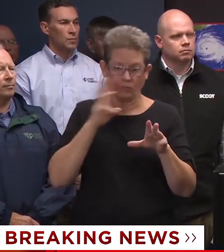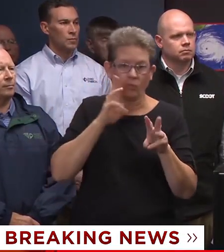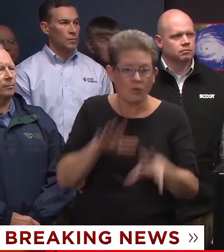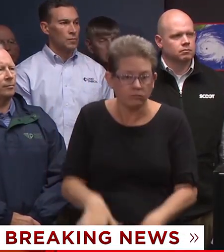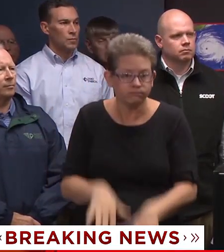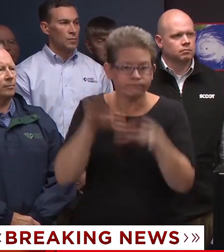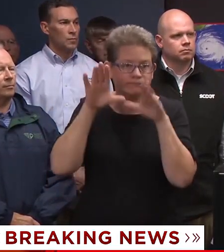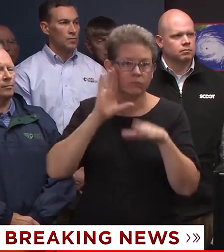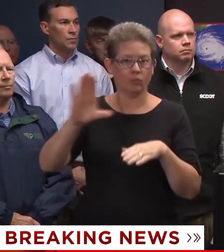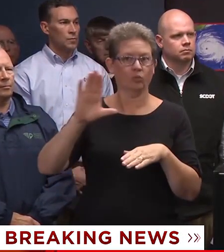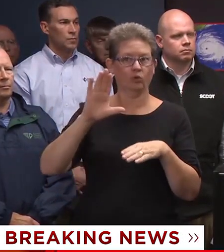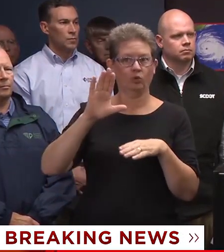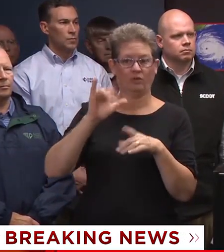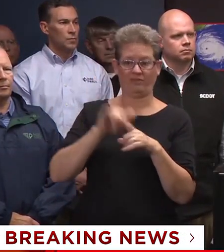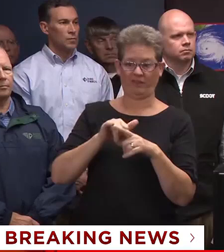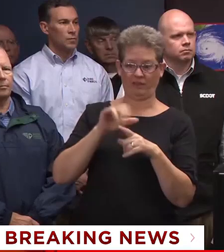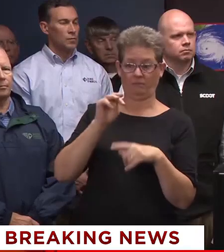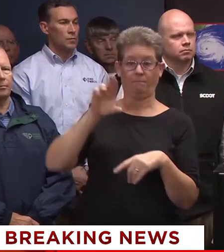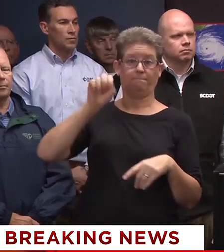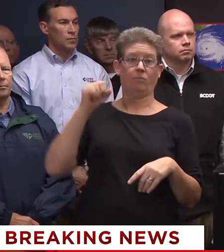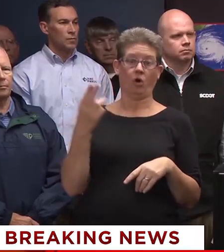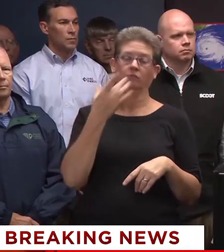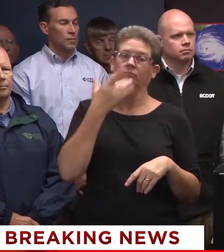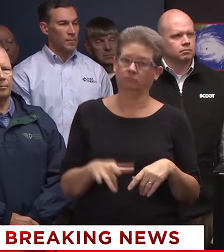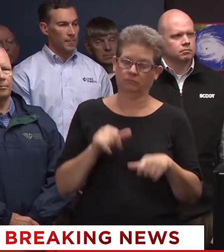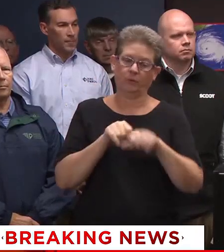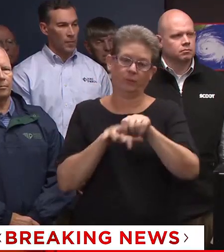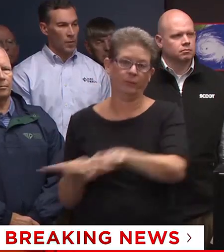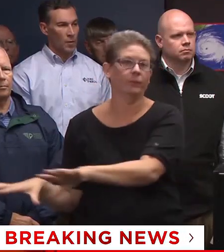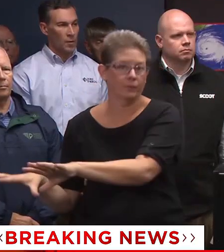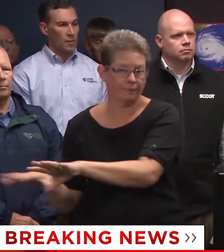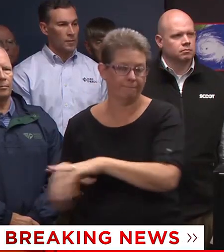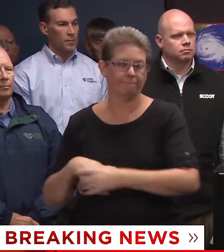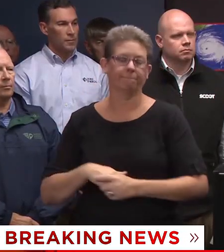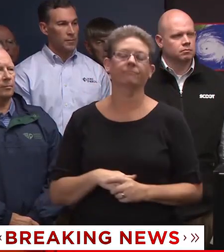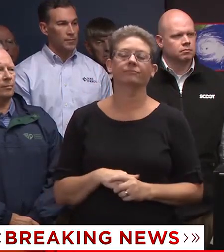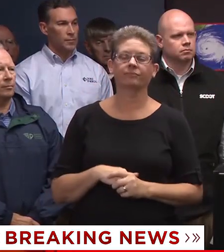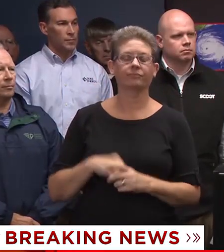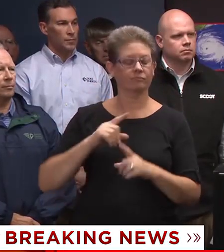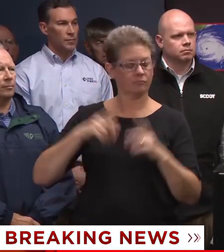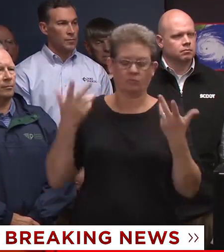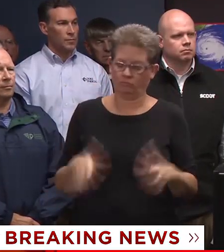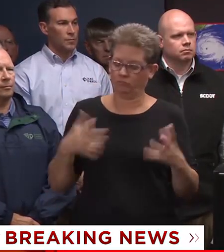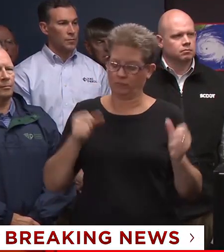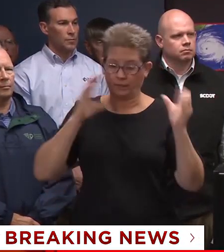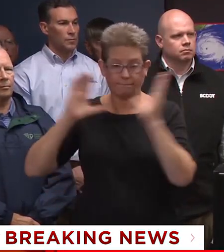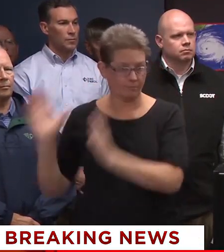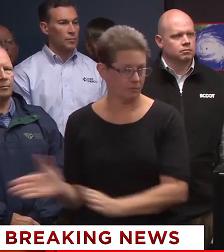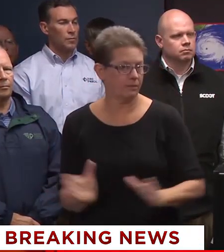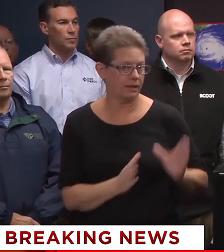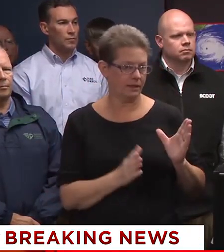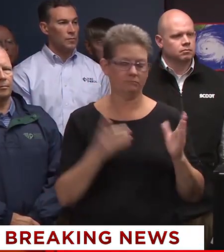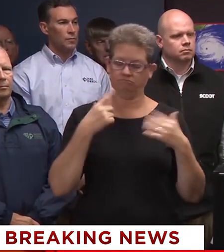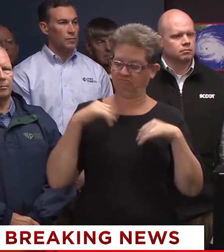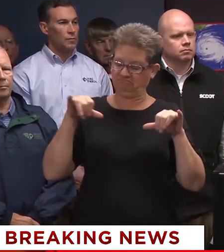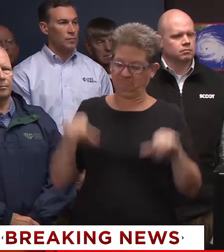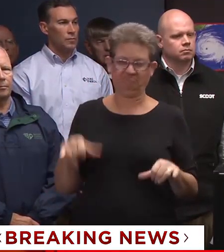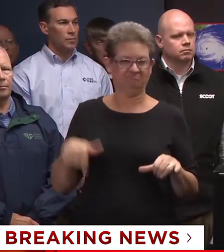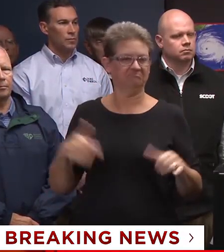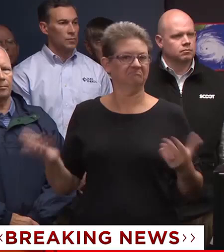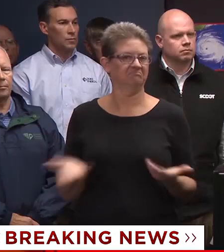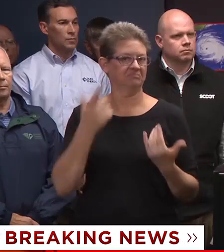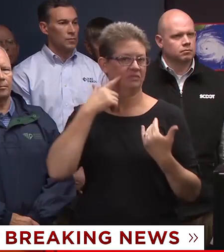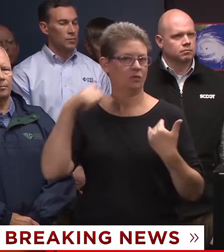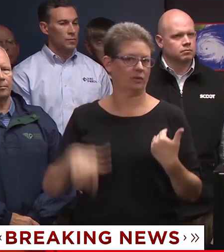dissipated into the marsh, fortunately. But we prepared for all of those, as we did this one and as